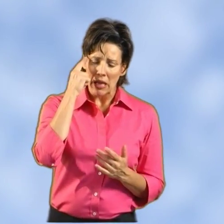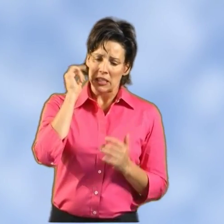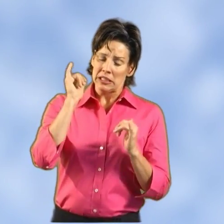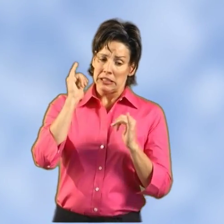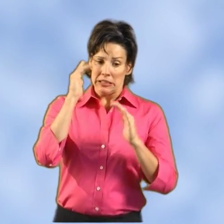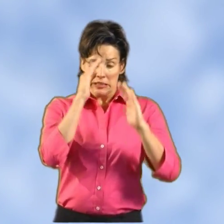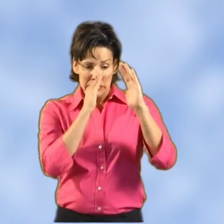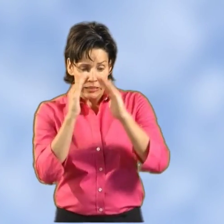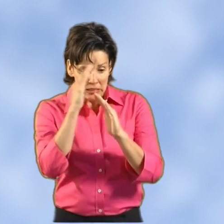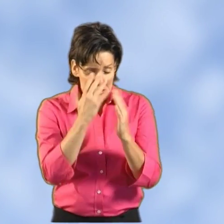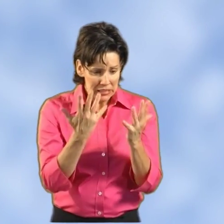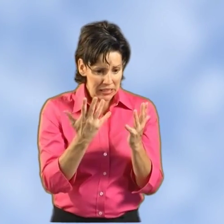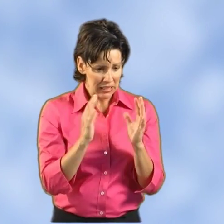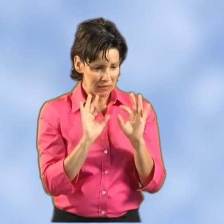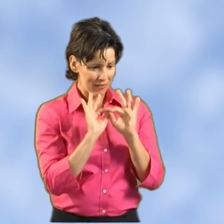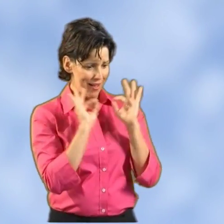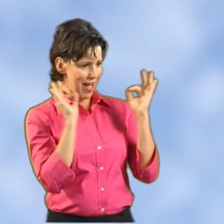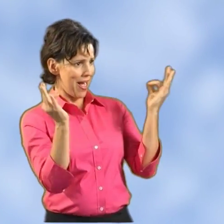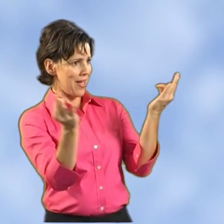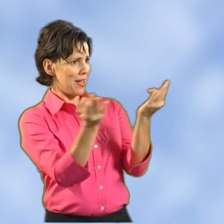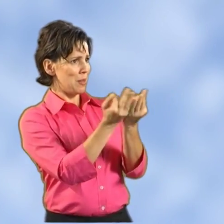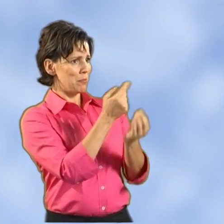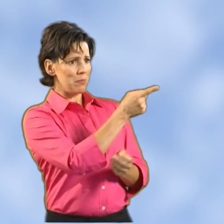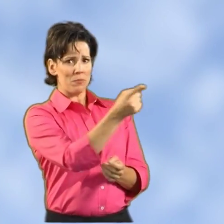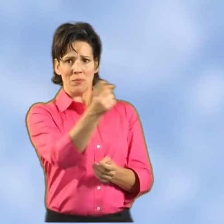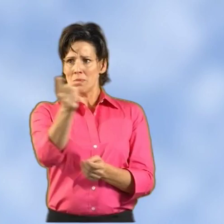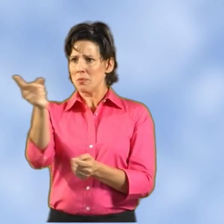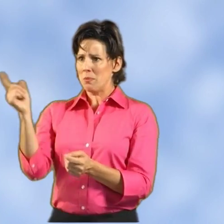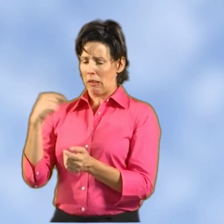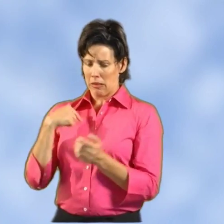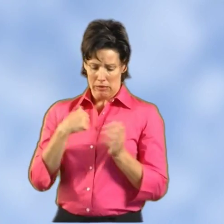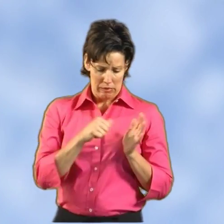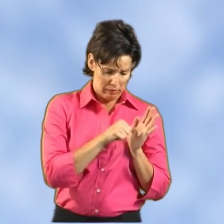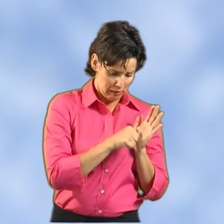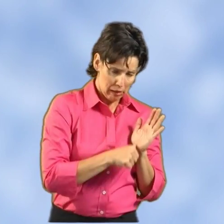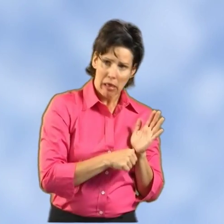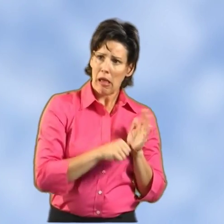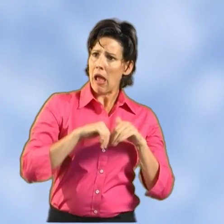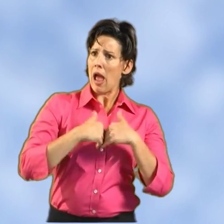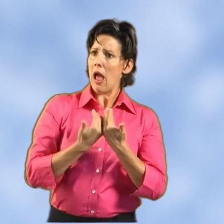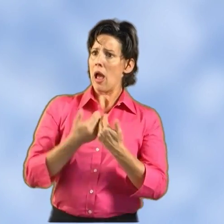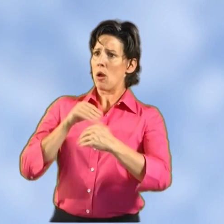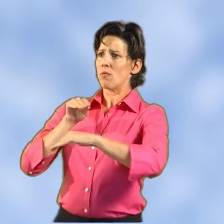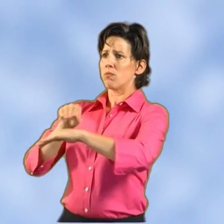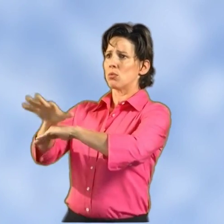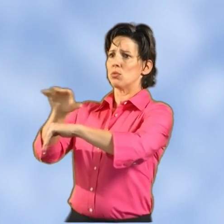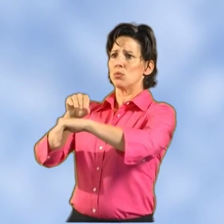You might worry about the impact the illness has had on the family.